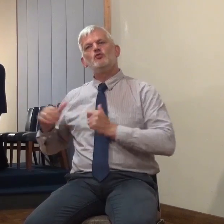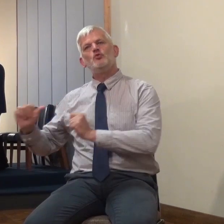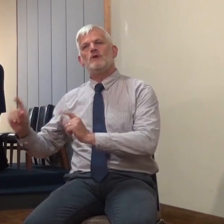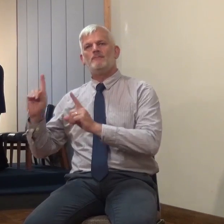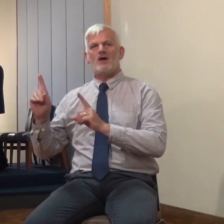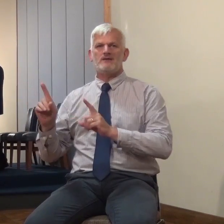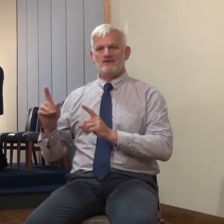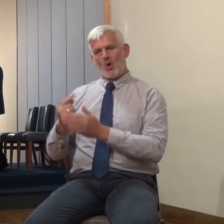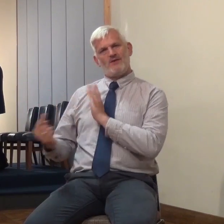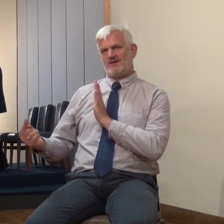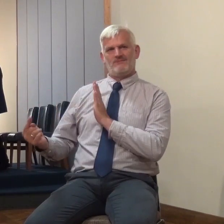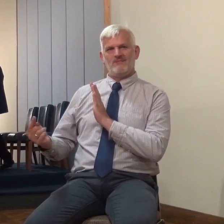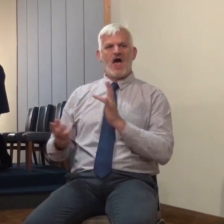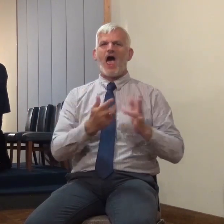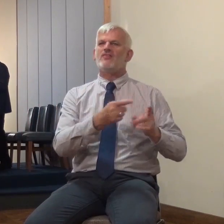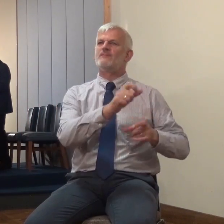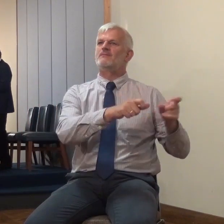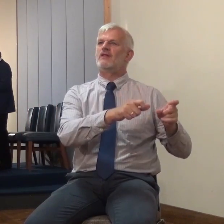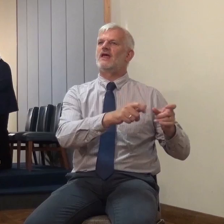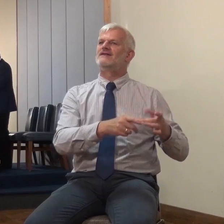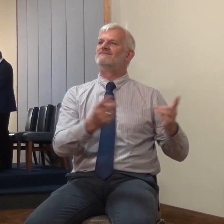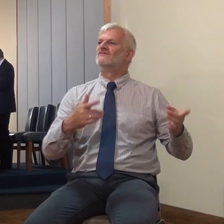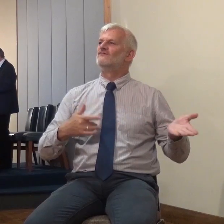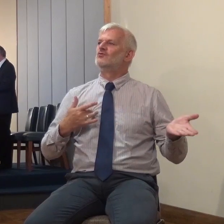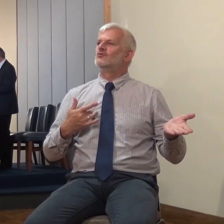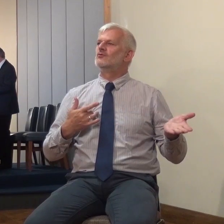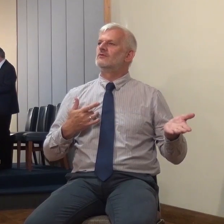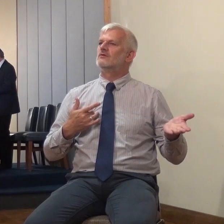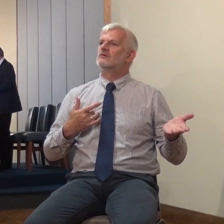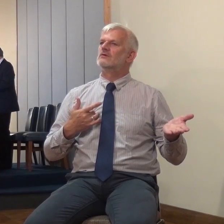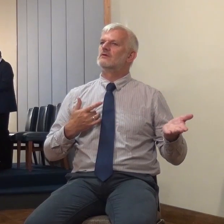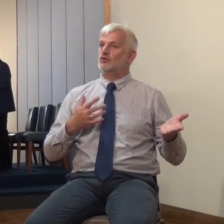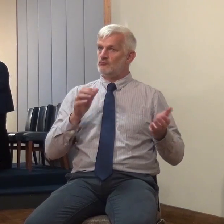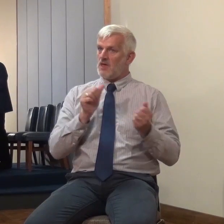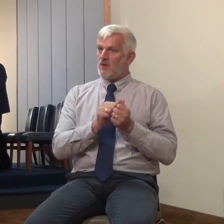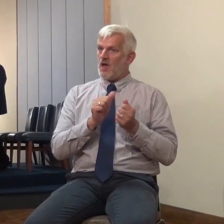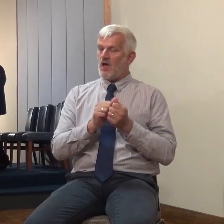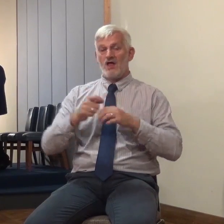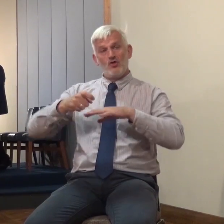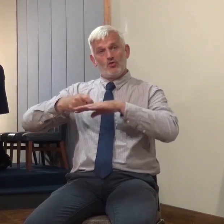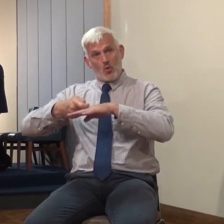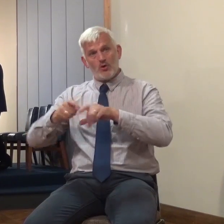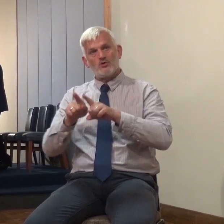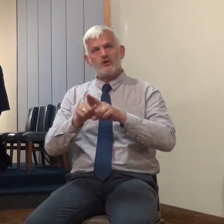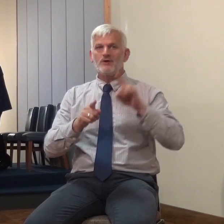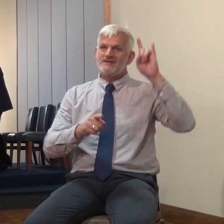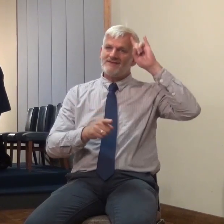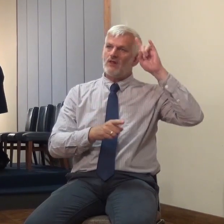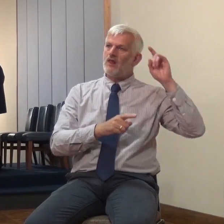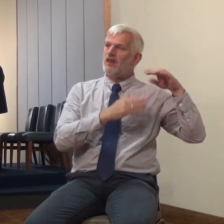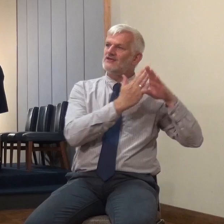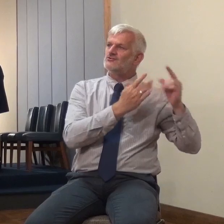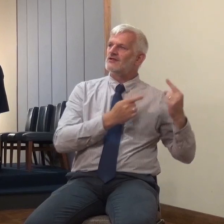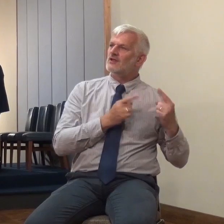opinion and are drawn by the idea of the messenger of Satan, Therefore, reckon the hindrance to Paul was an actual